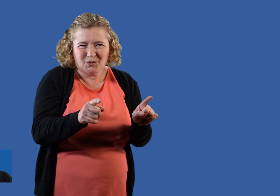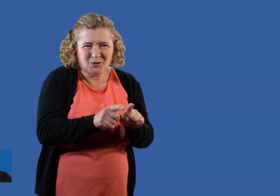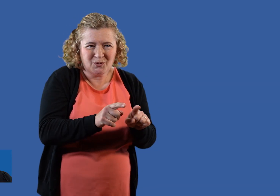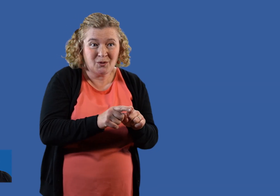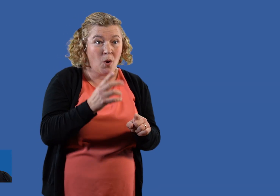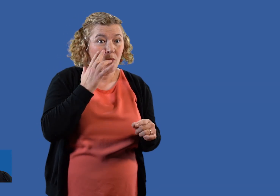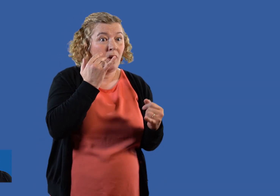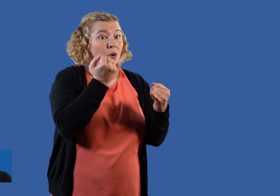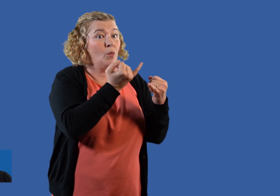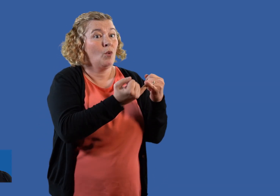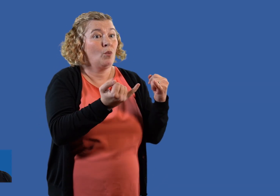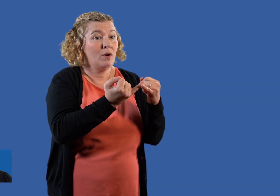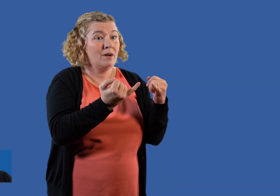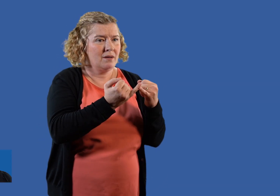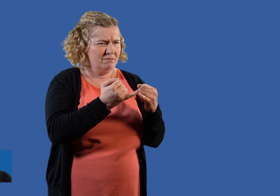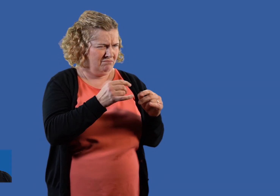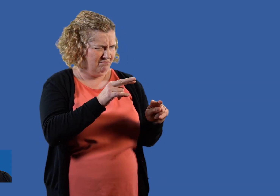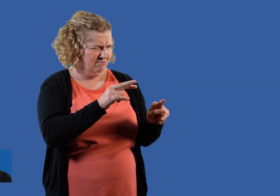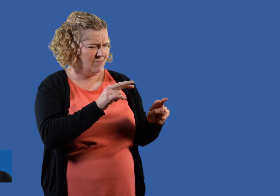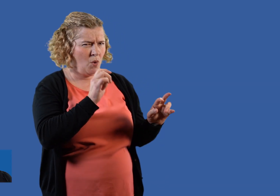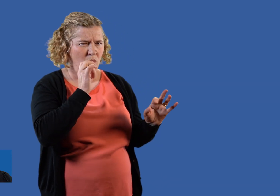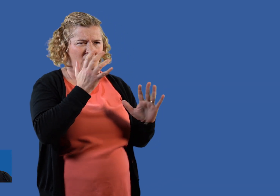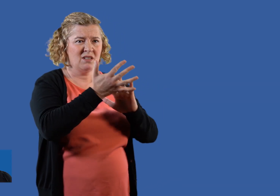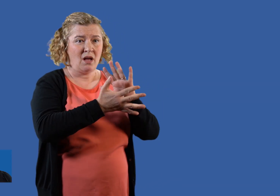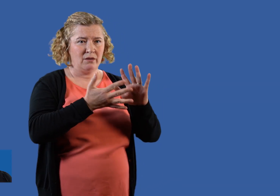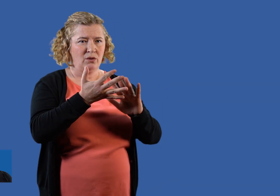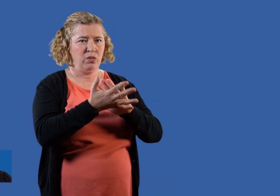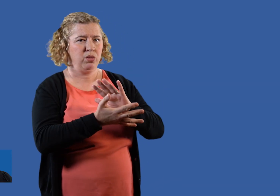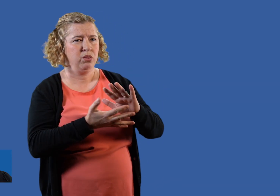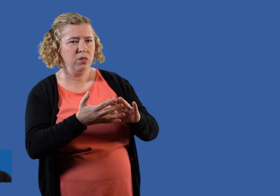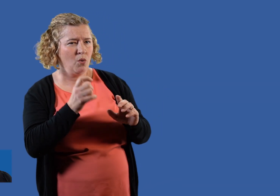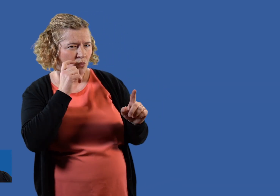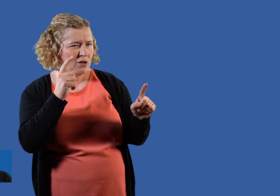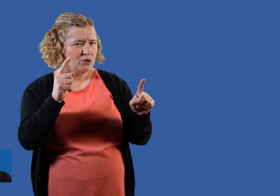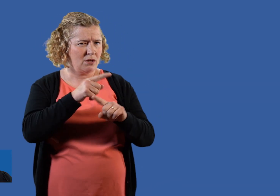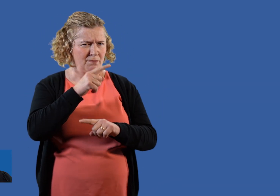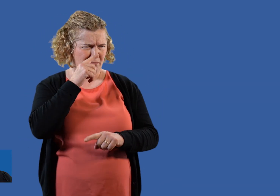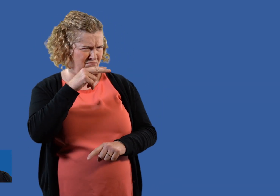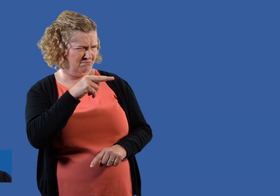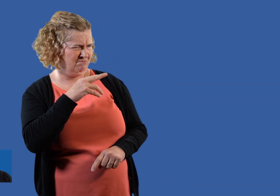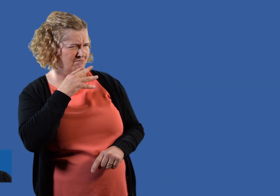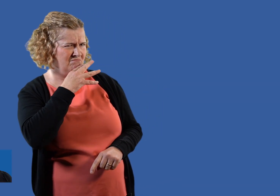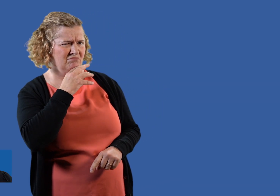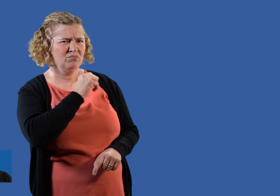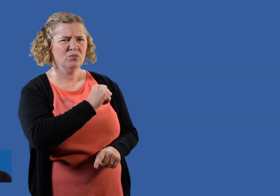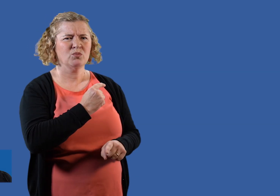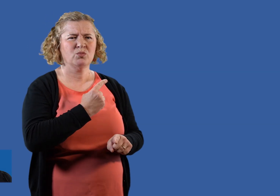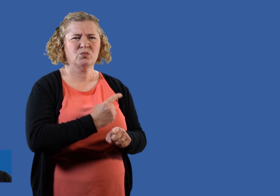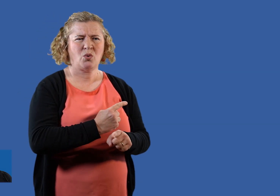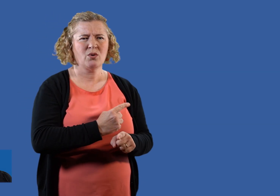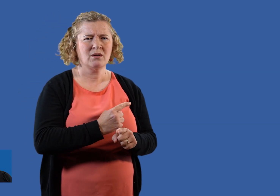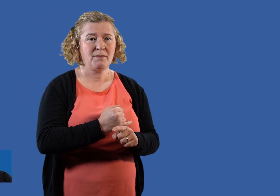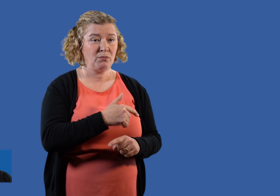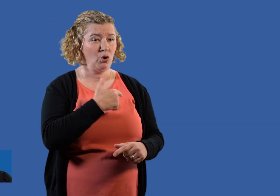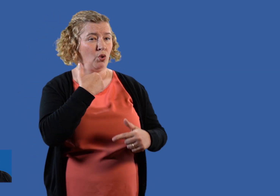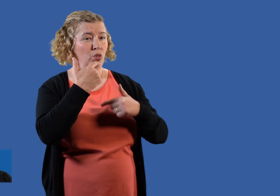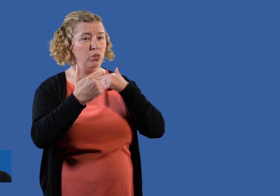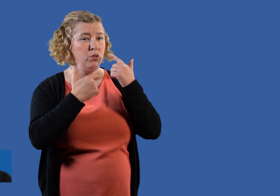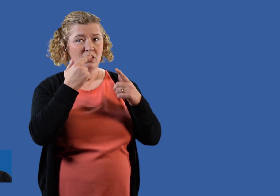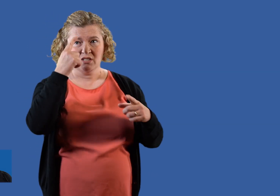brain function, so when the person becomes unwell, they're going to have a change in their signing pattern and not make sense when